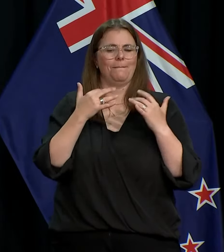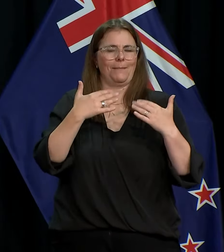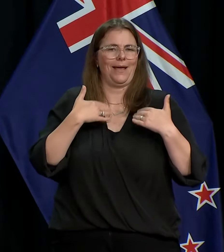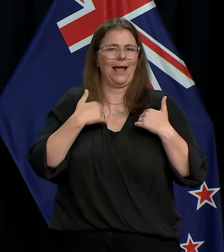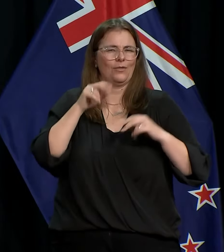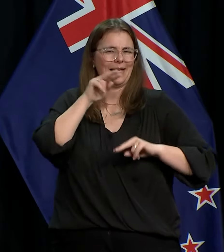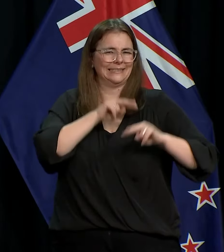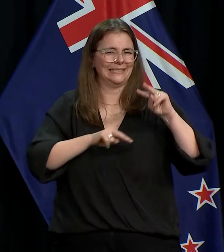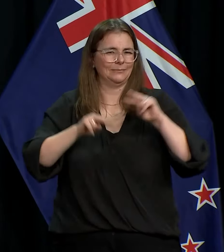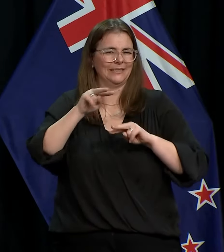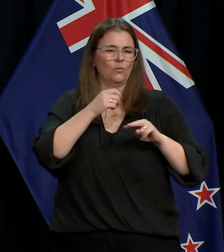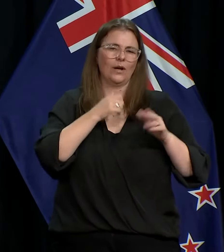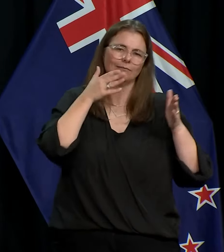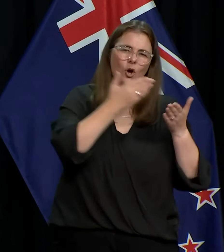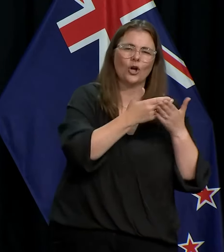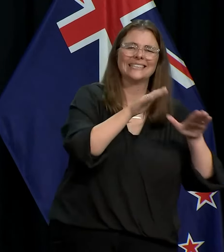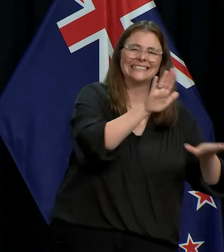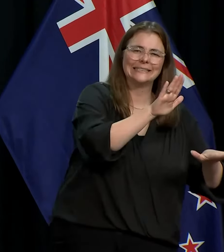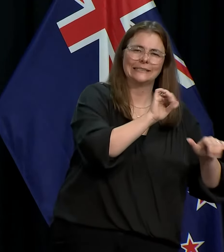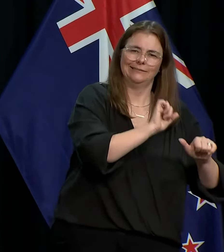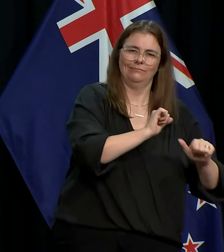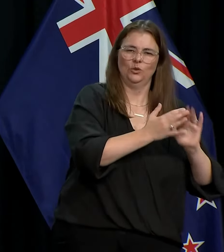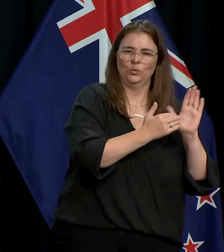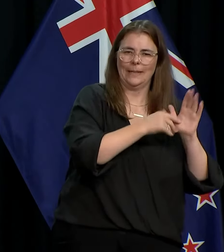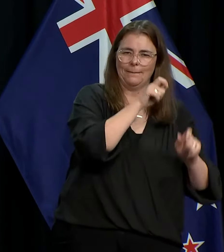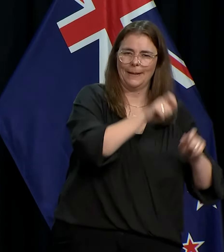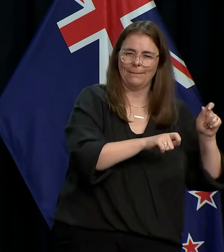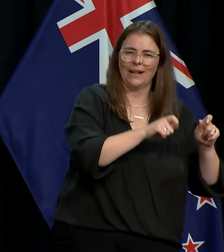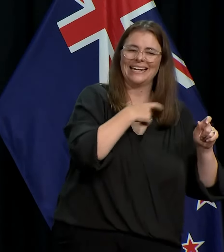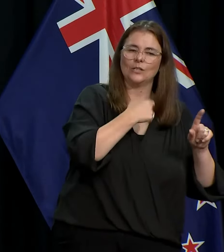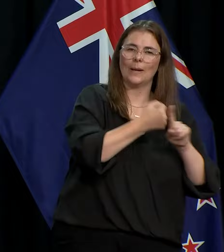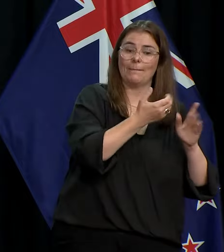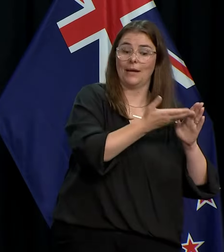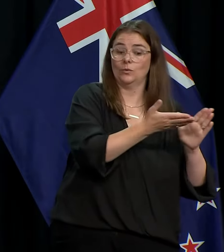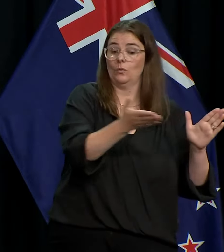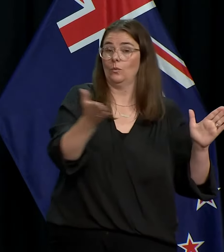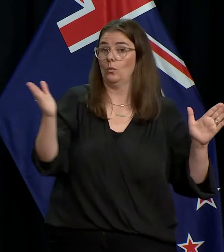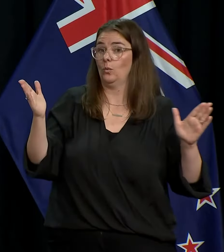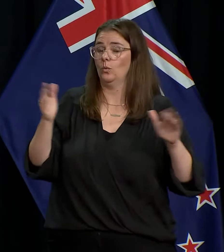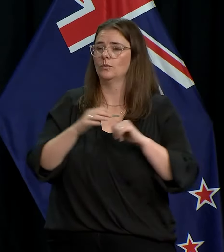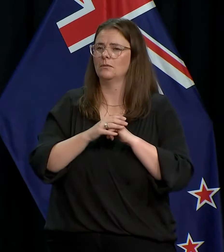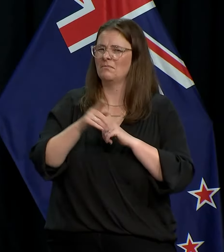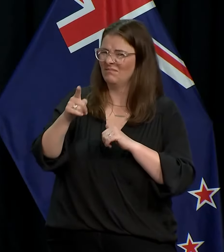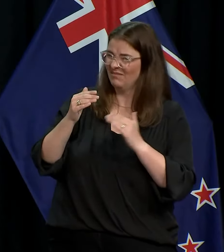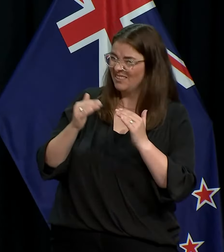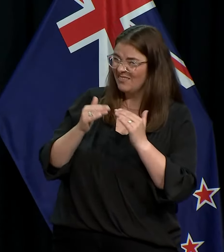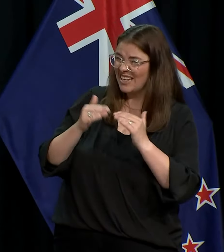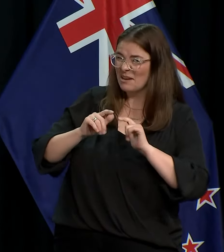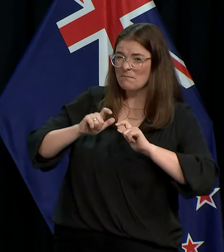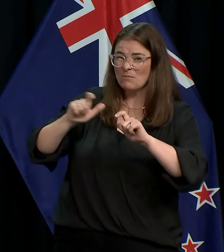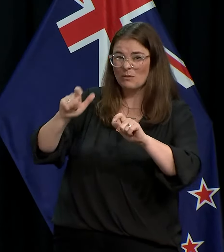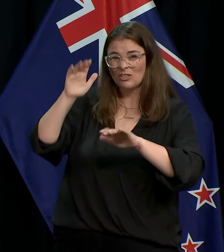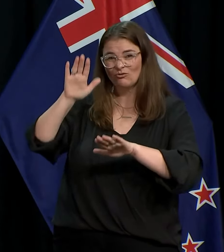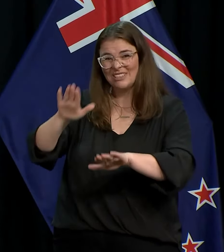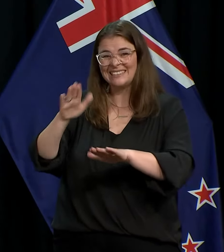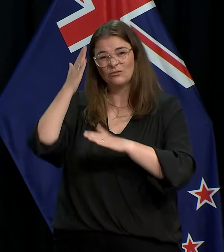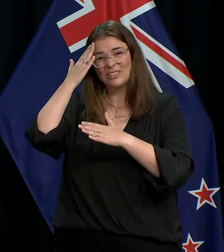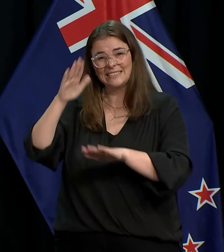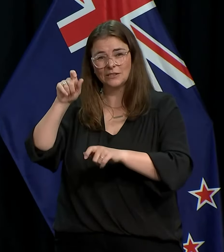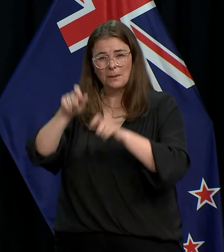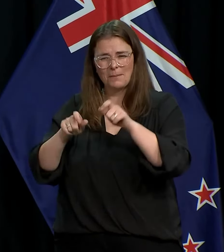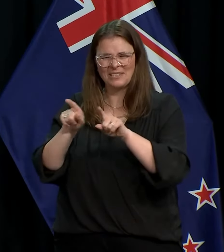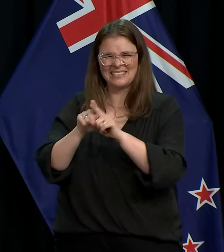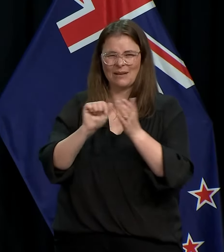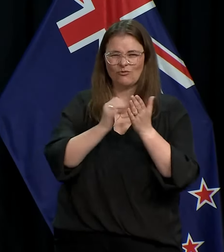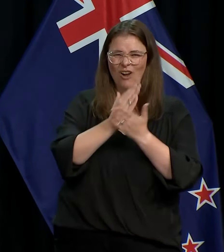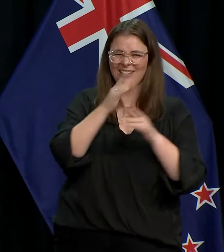citizens solely, so we need to undertake a bit of analysis over the impact of it being extended. Though on permanent residents who in many aspects of life have the same rights as